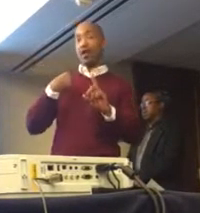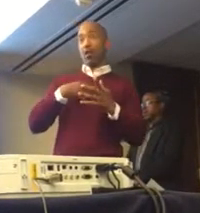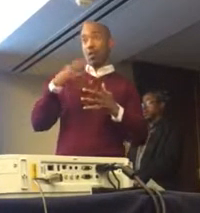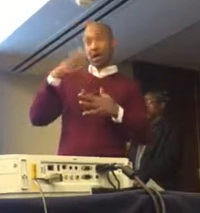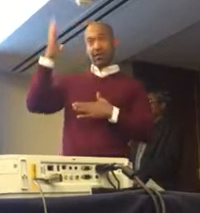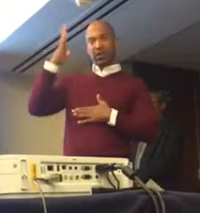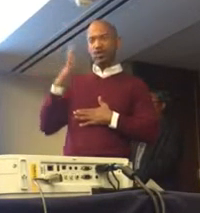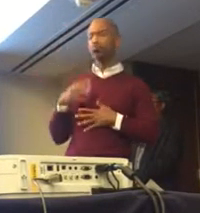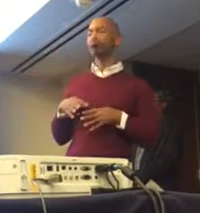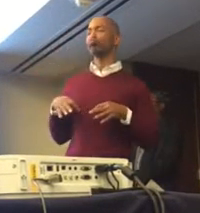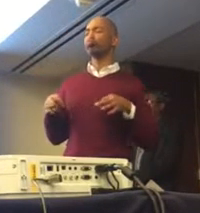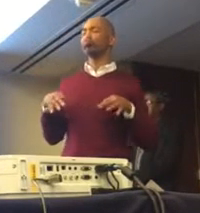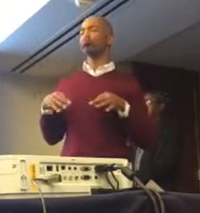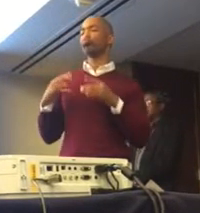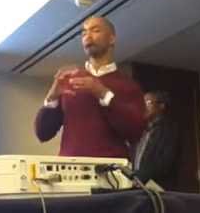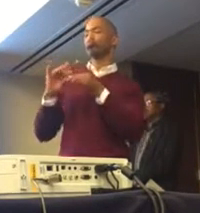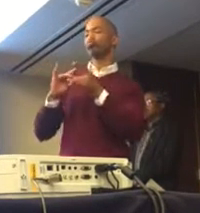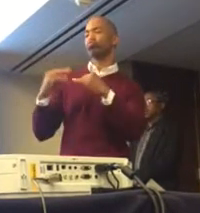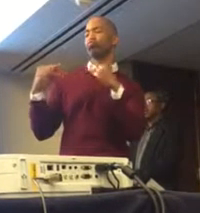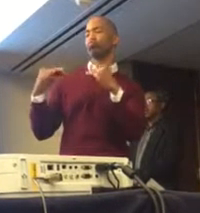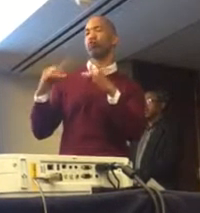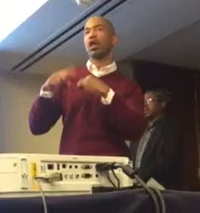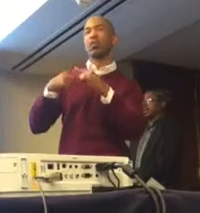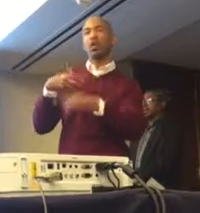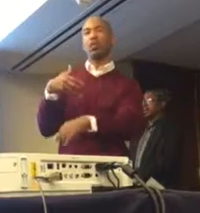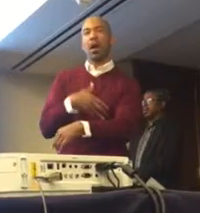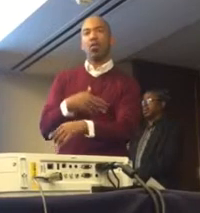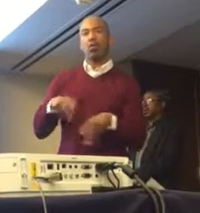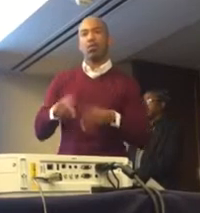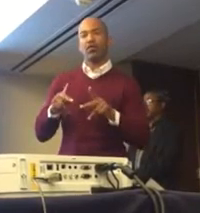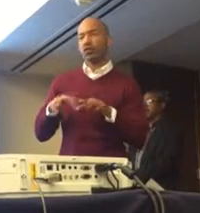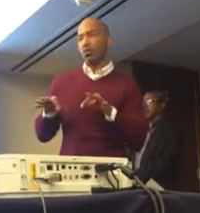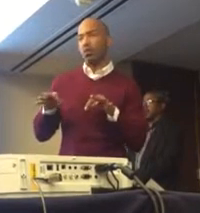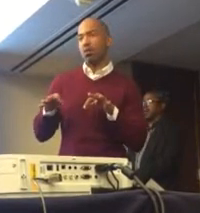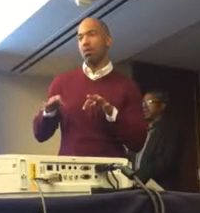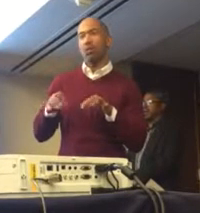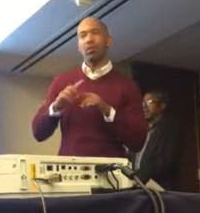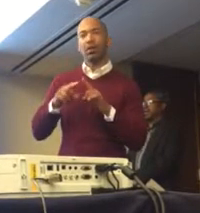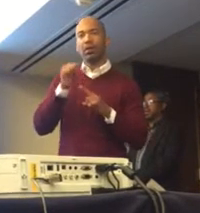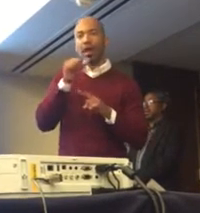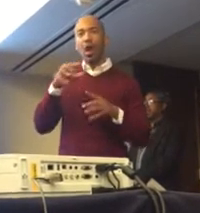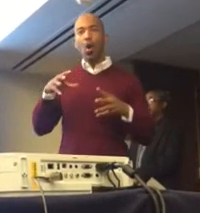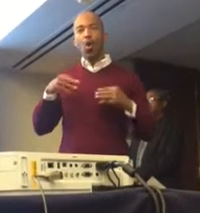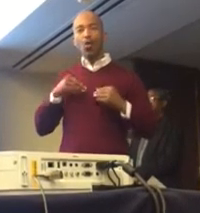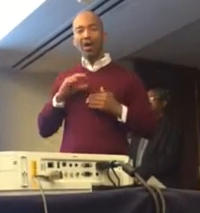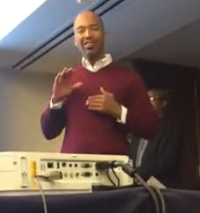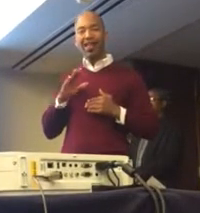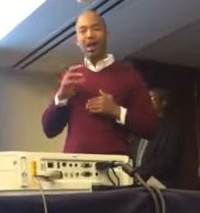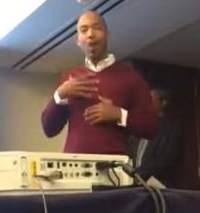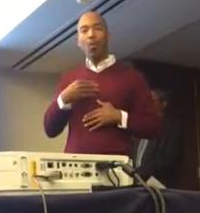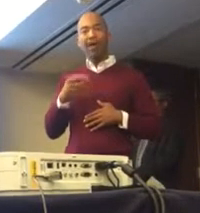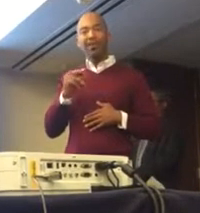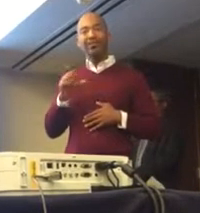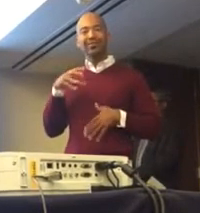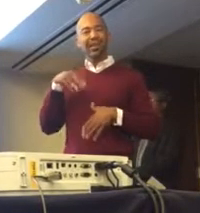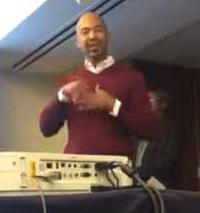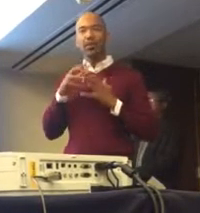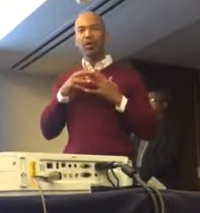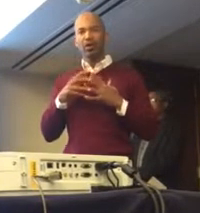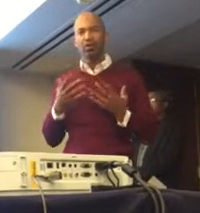that is teaching about power and privilege, and they're not owning their whiteness in America, and they're talking to a group of